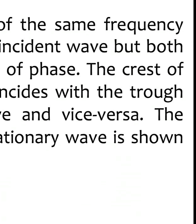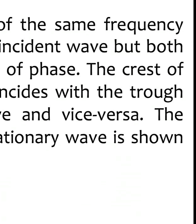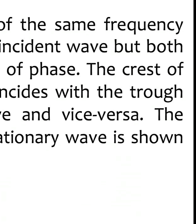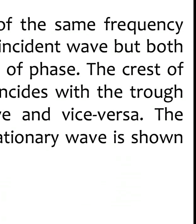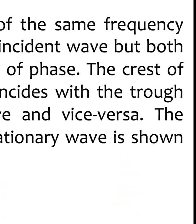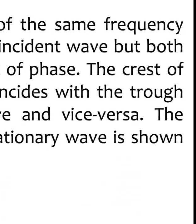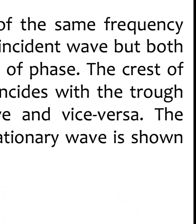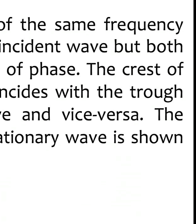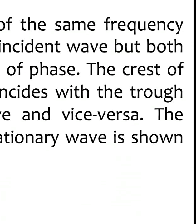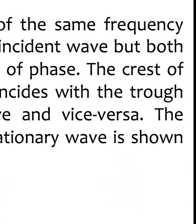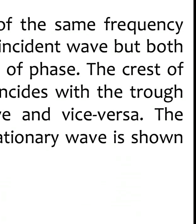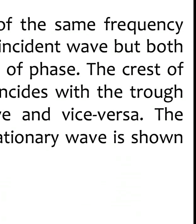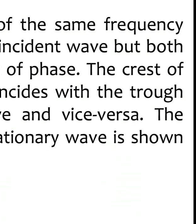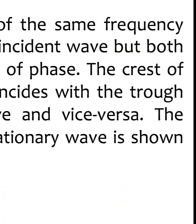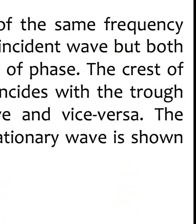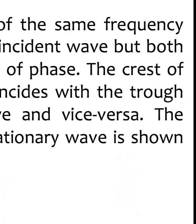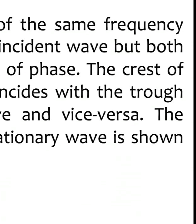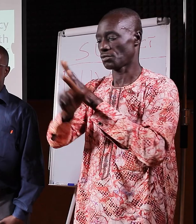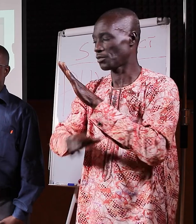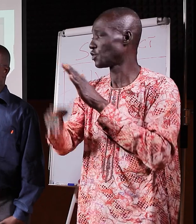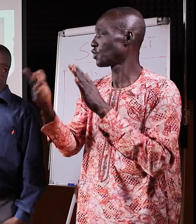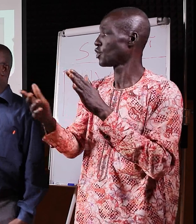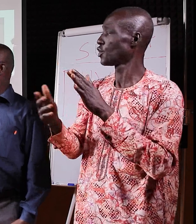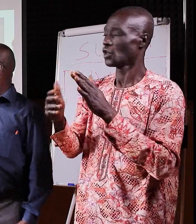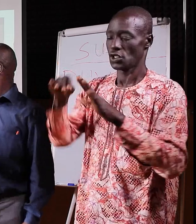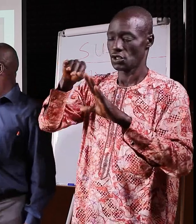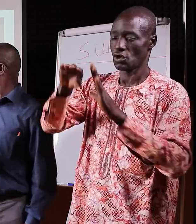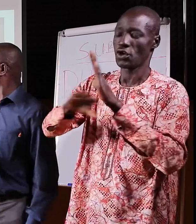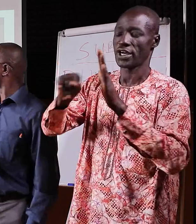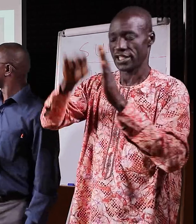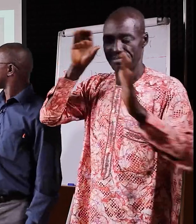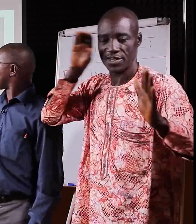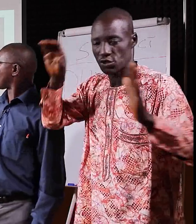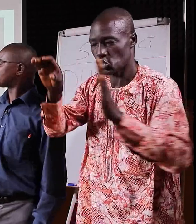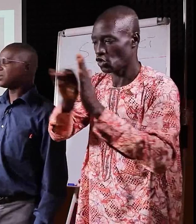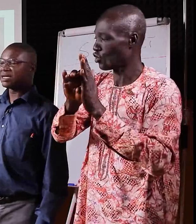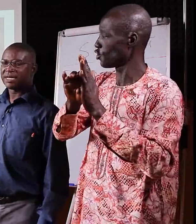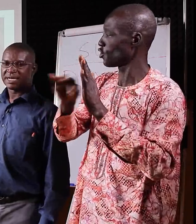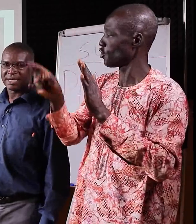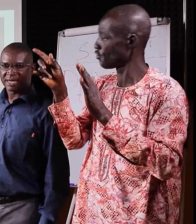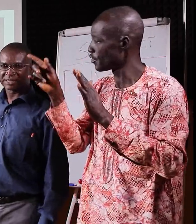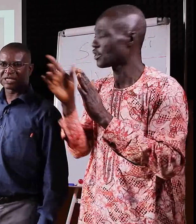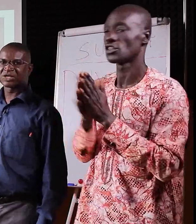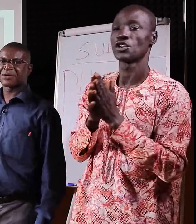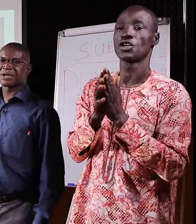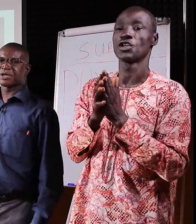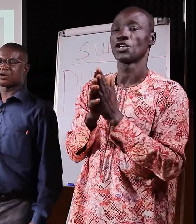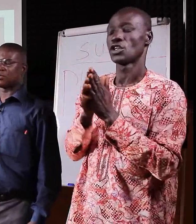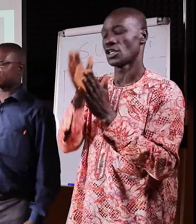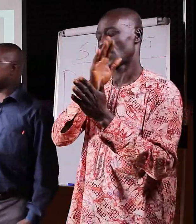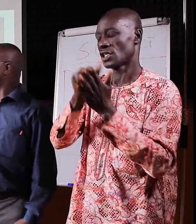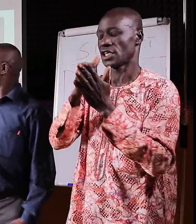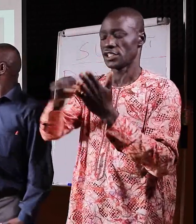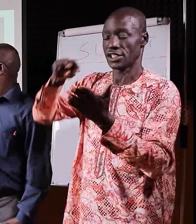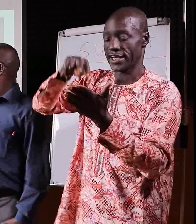wave is shown below. Diagrammatical illustration of a stationary